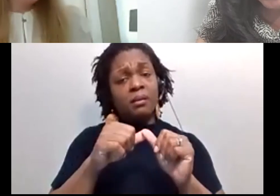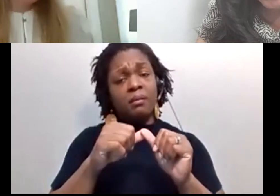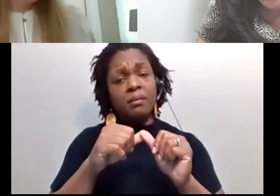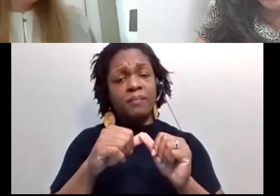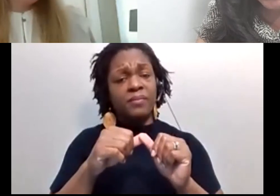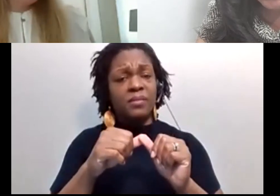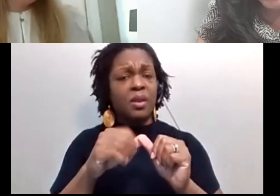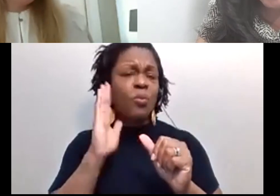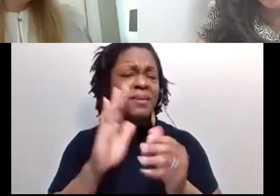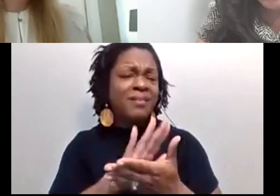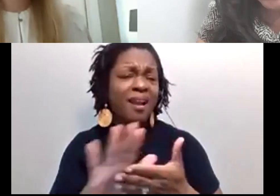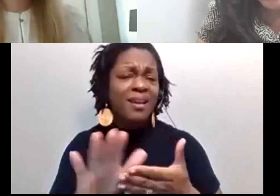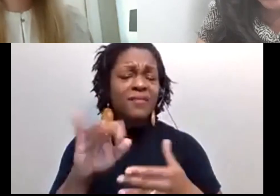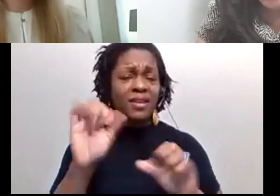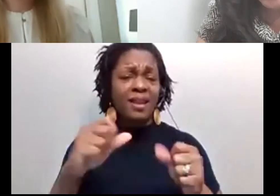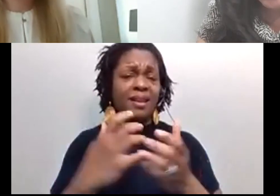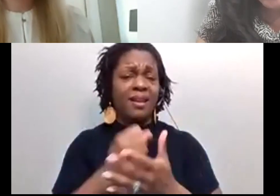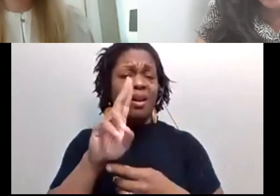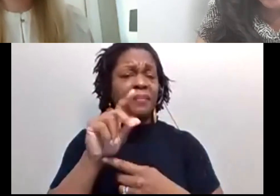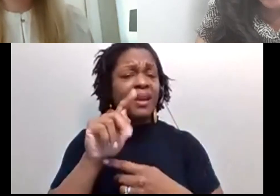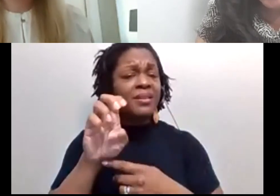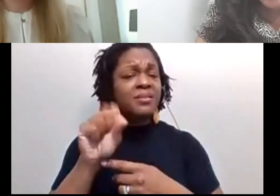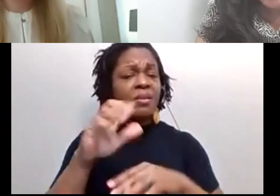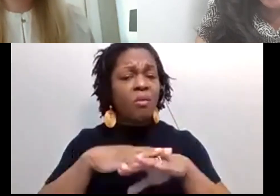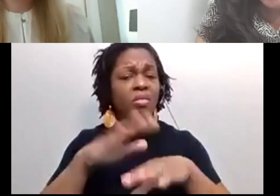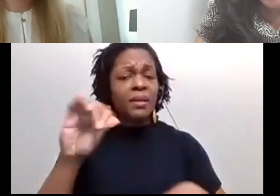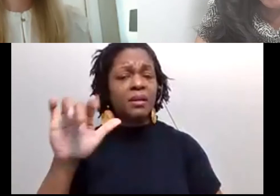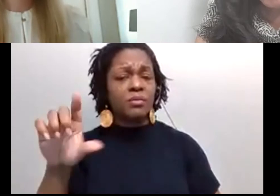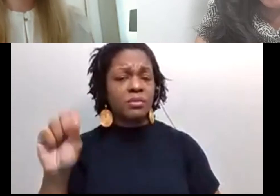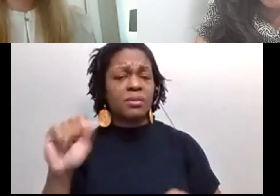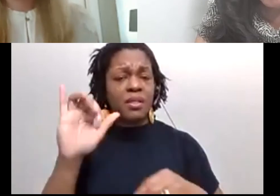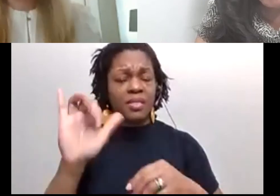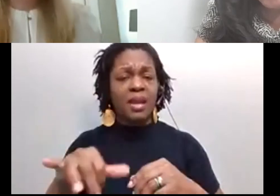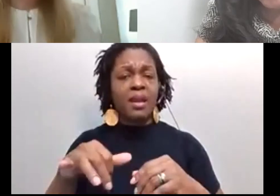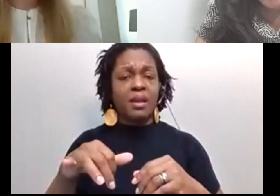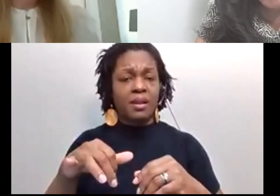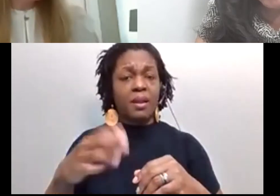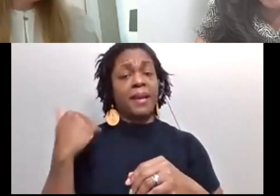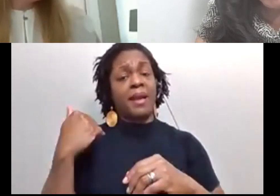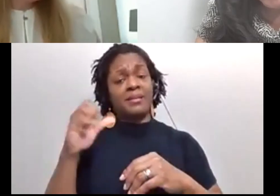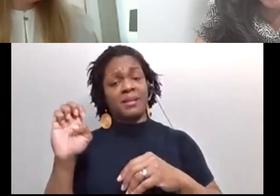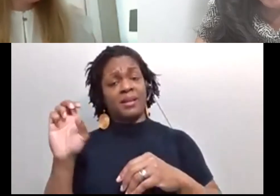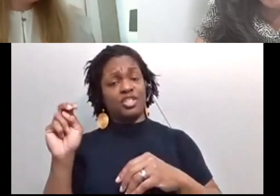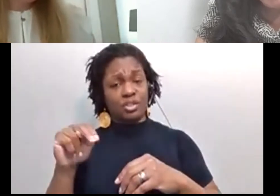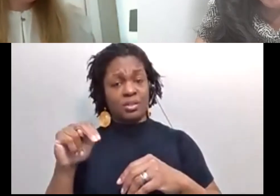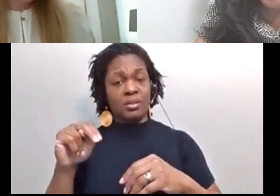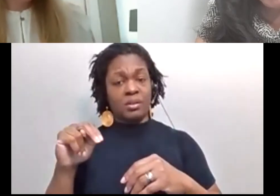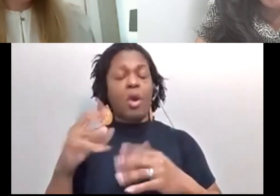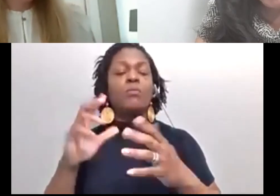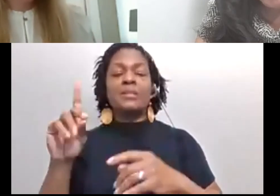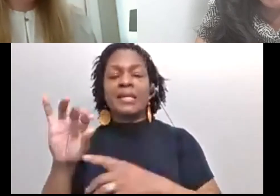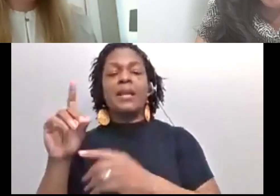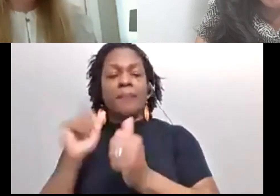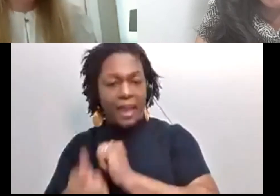be nice if we could get like updates on those bills that passed session, or even if did not pass session, but there were